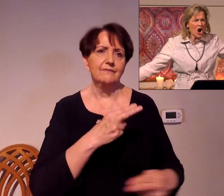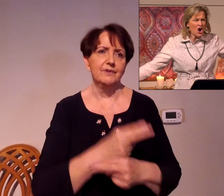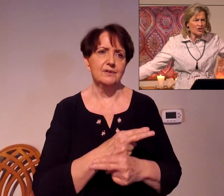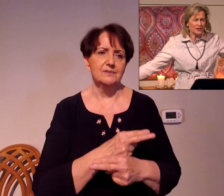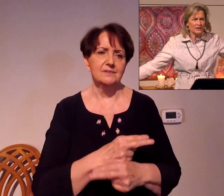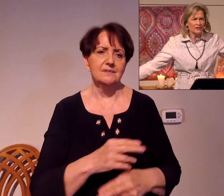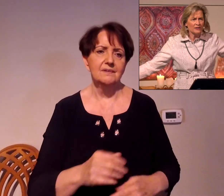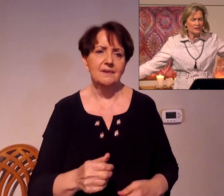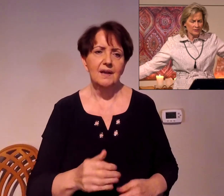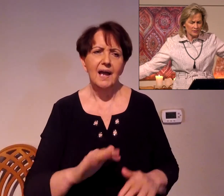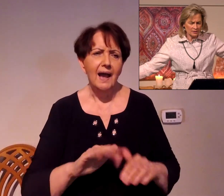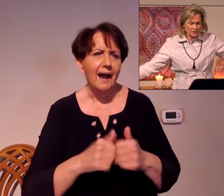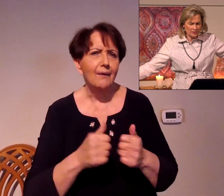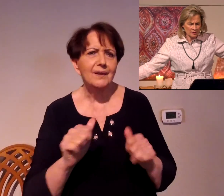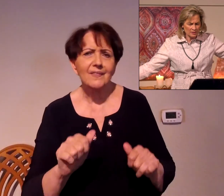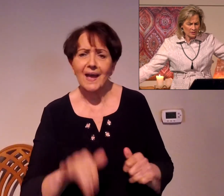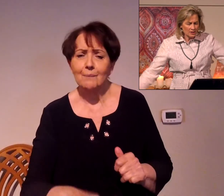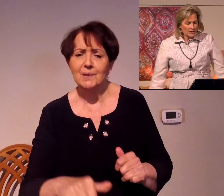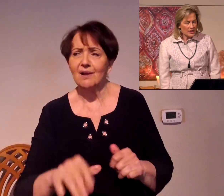be hard?